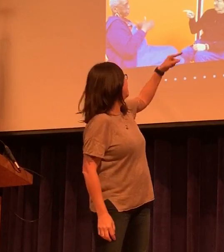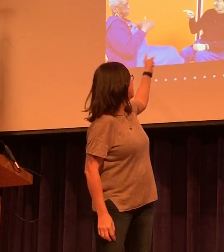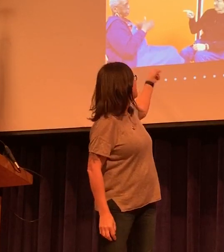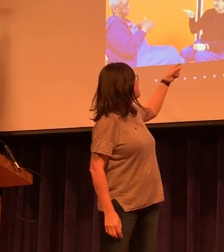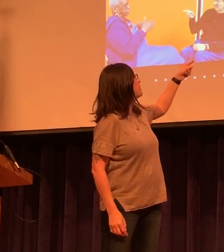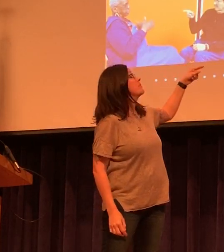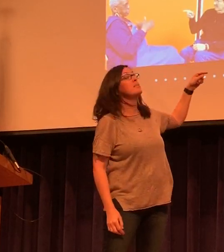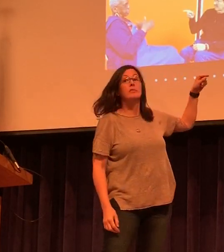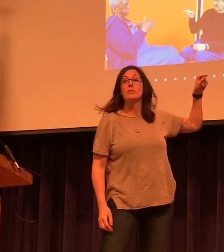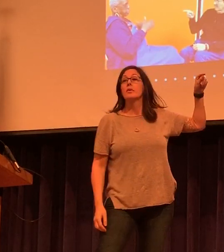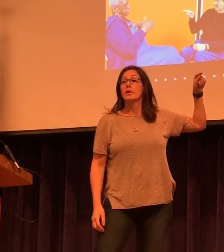my kid.